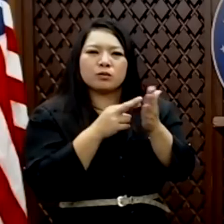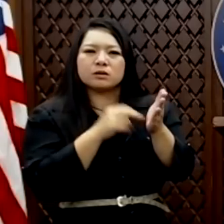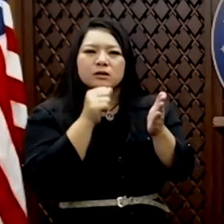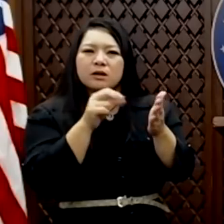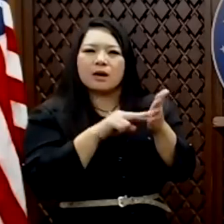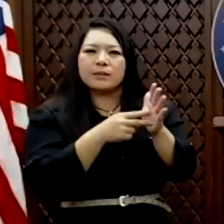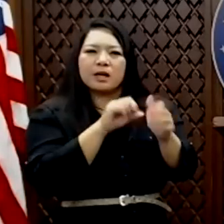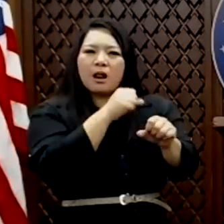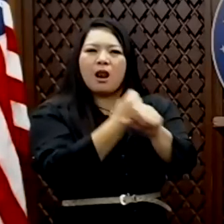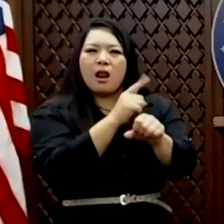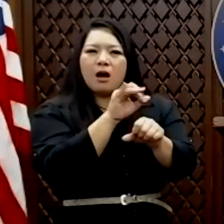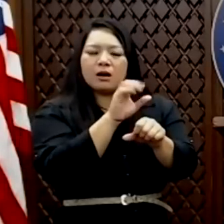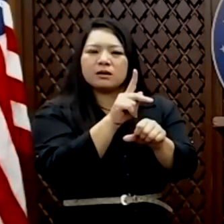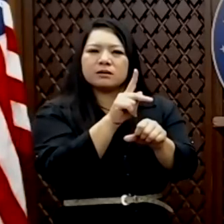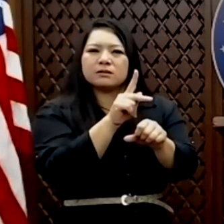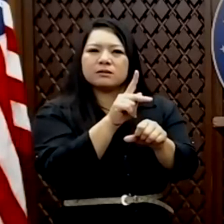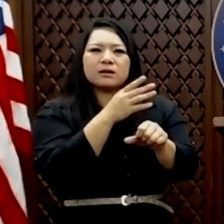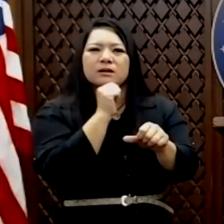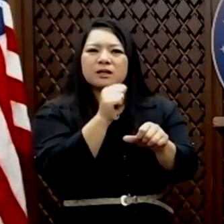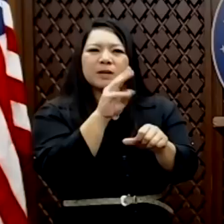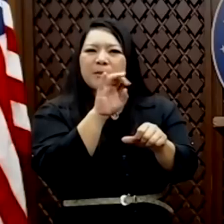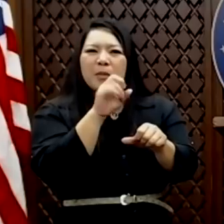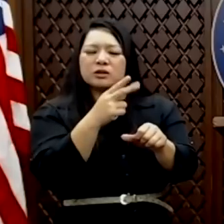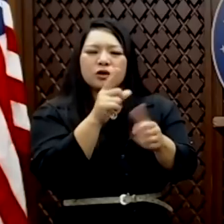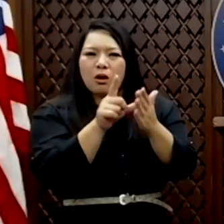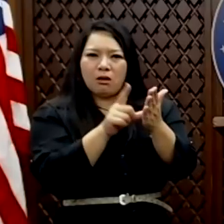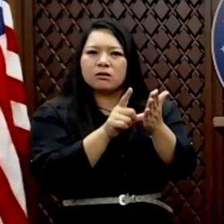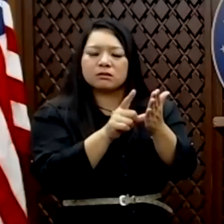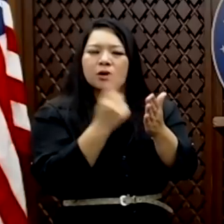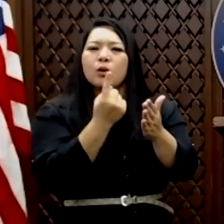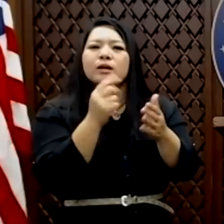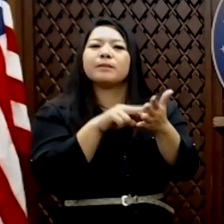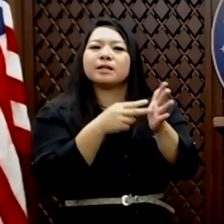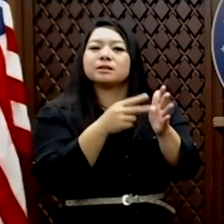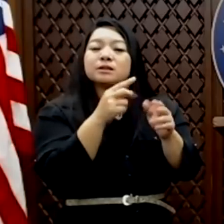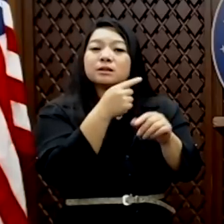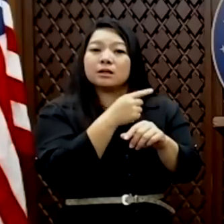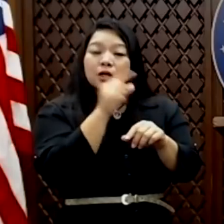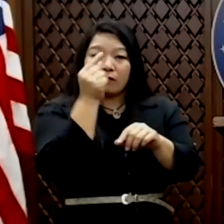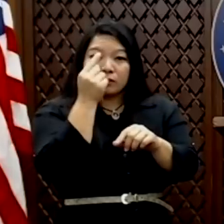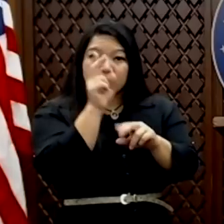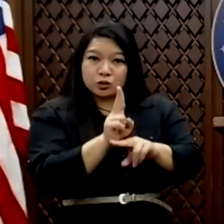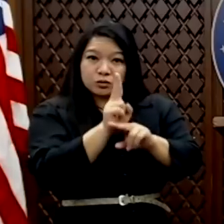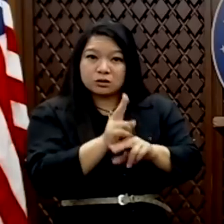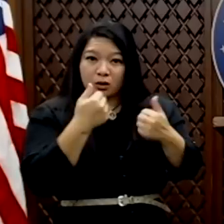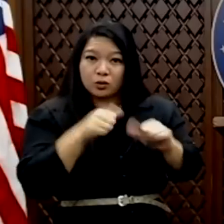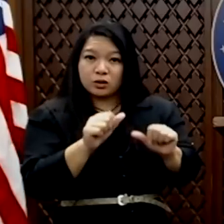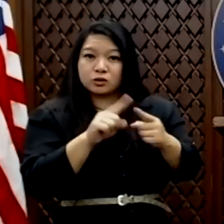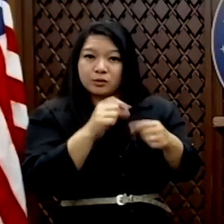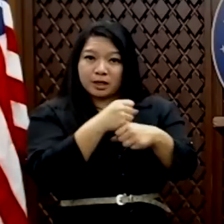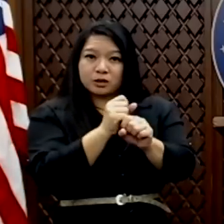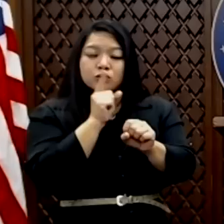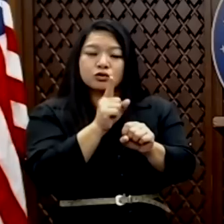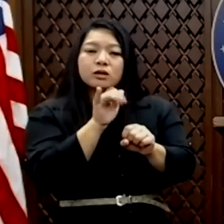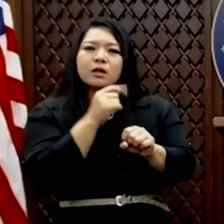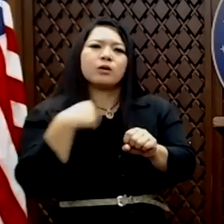mean lockdown. It doesn't mean martial law. It just means I am using my authority to make sure